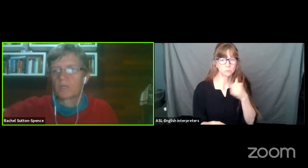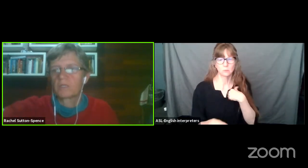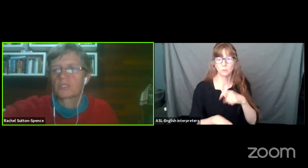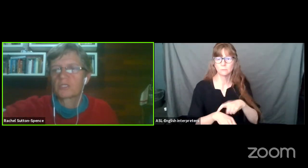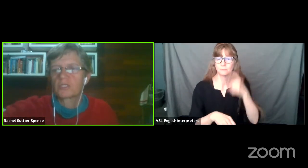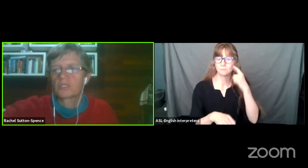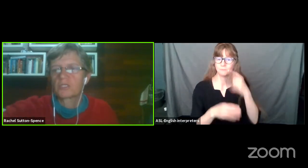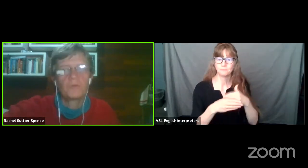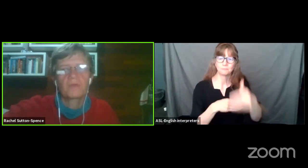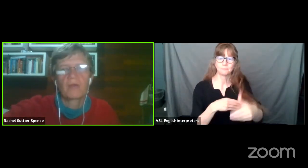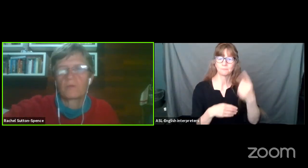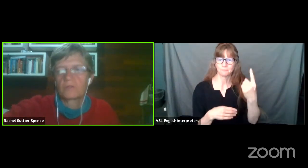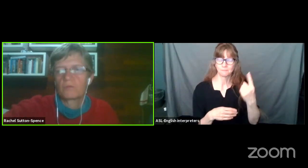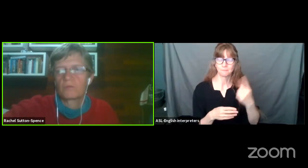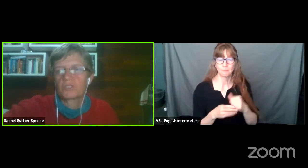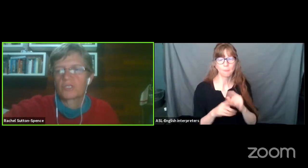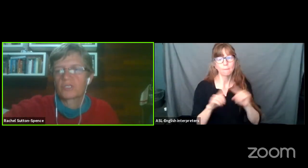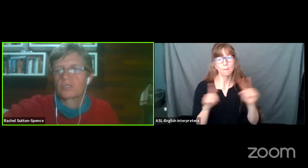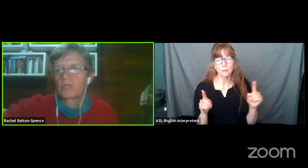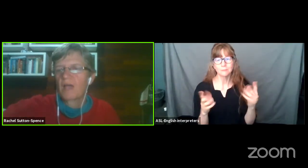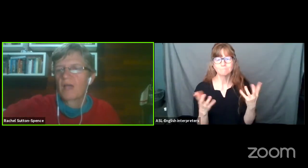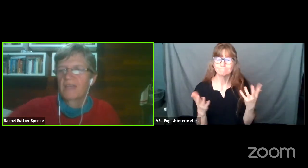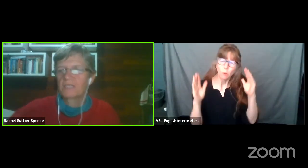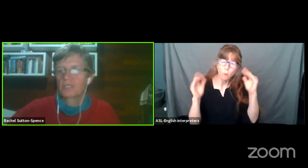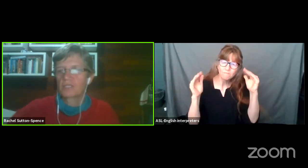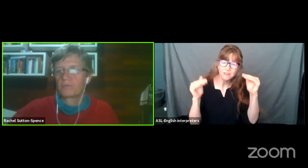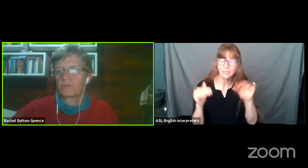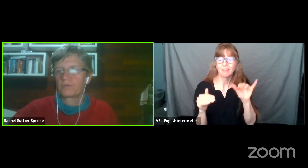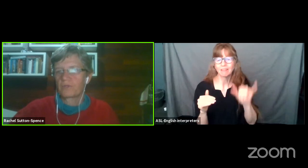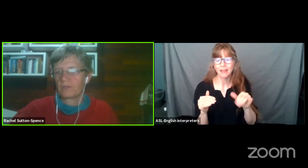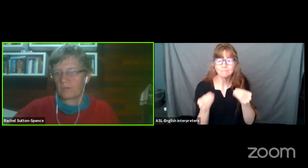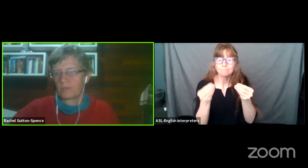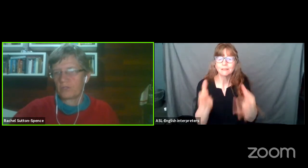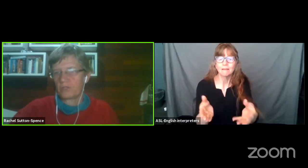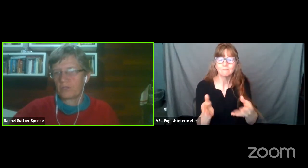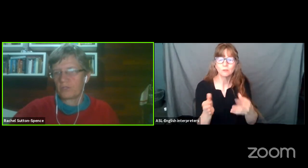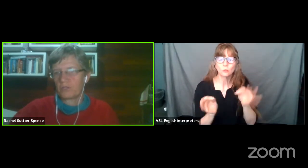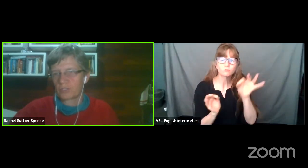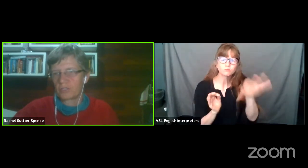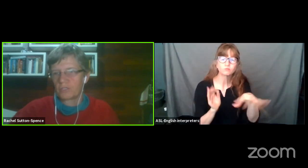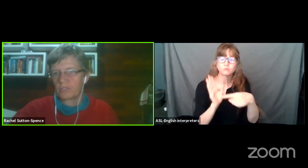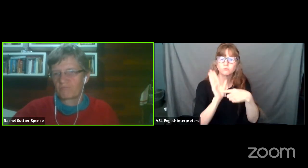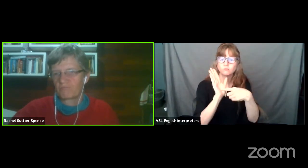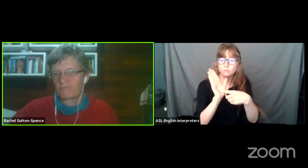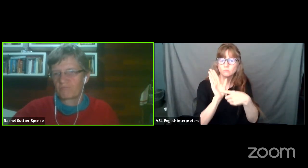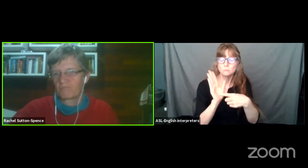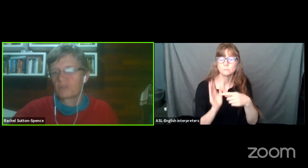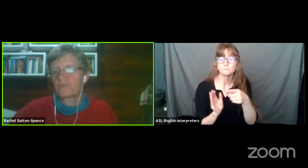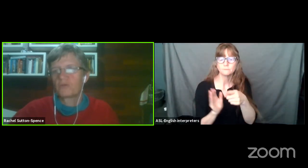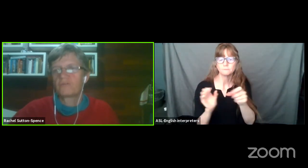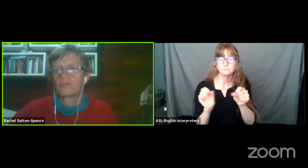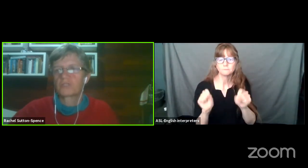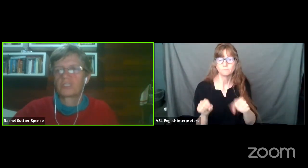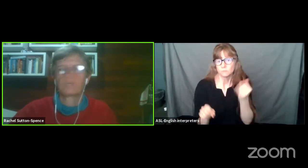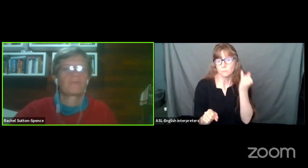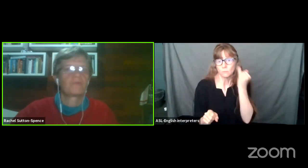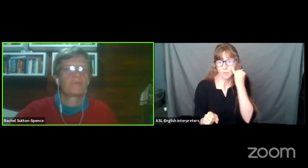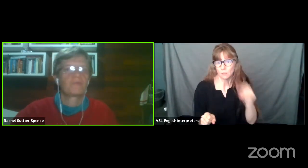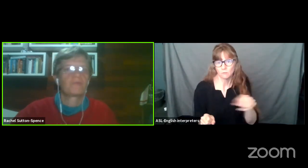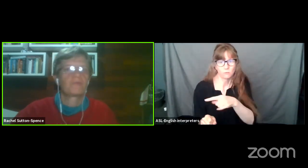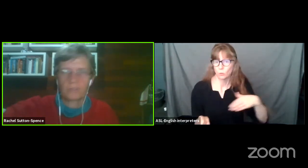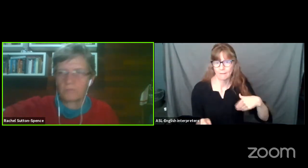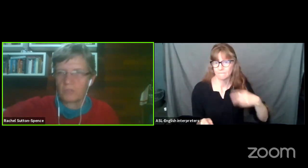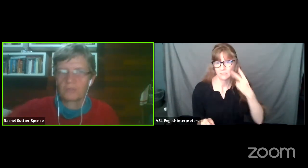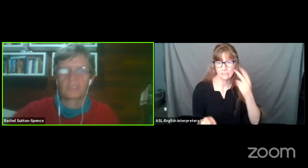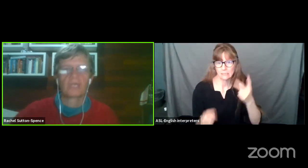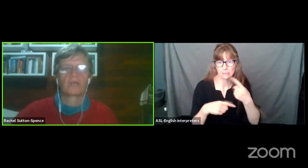next one, but I hope that that was just an example that you could, those of you who've not seen it before,